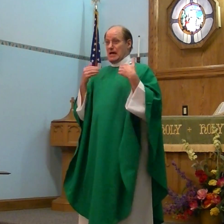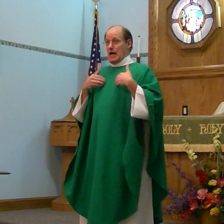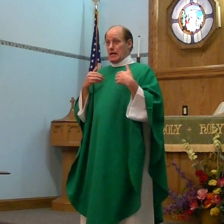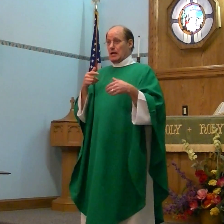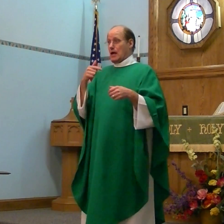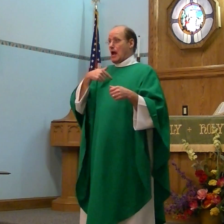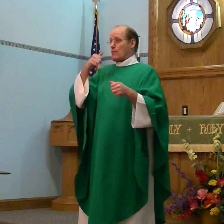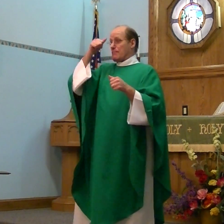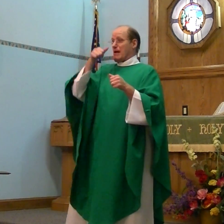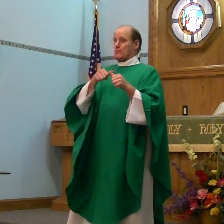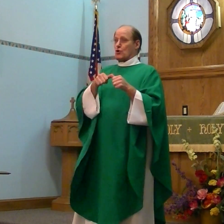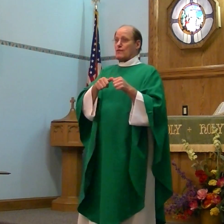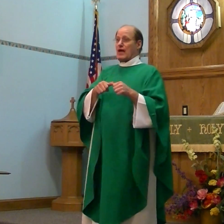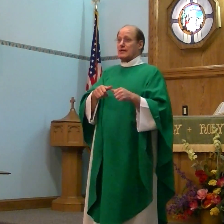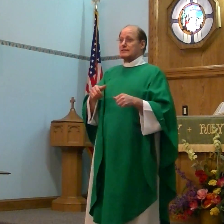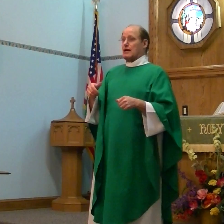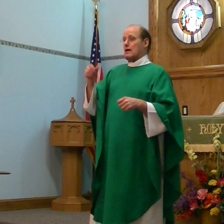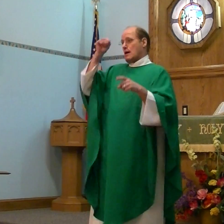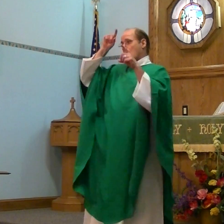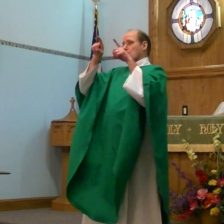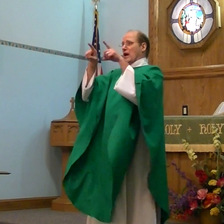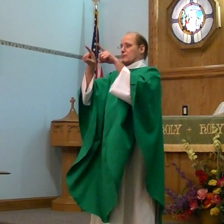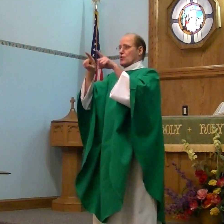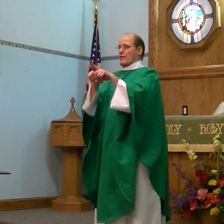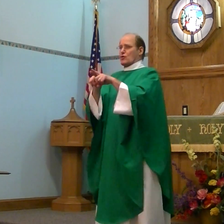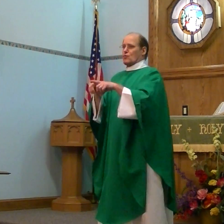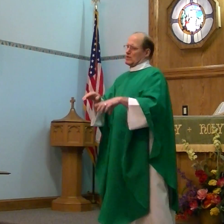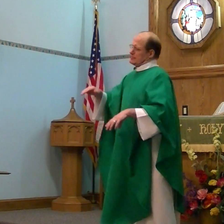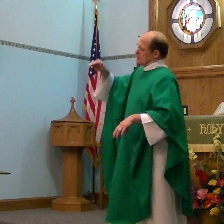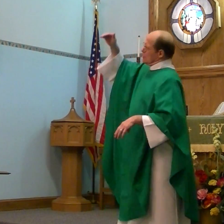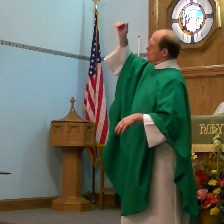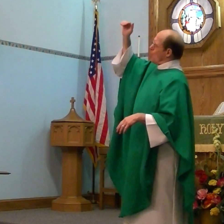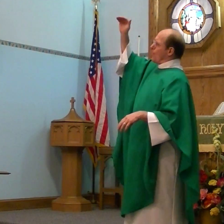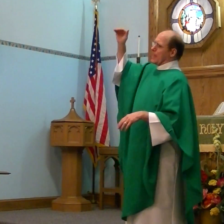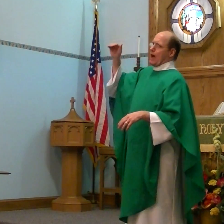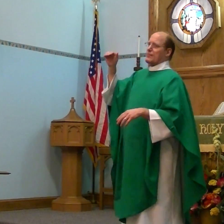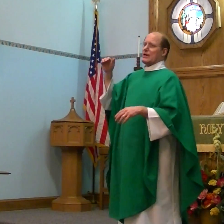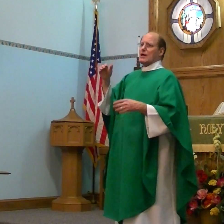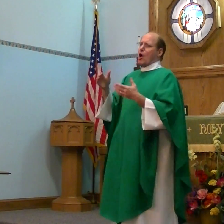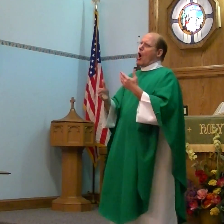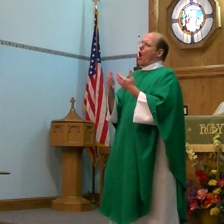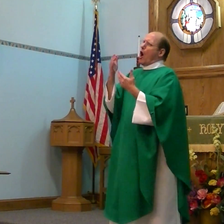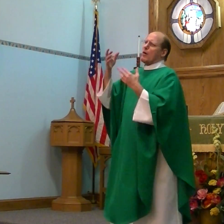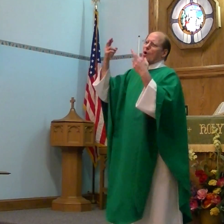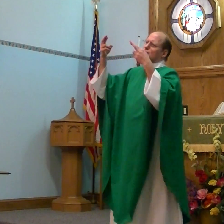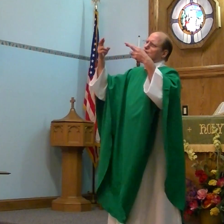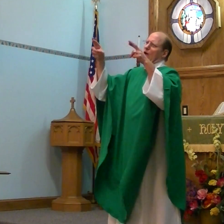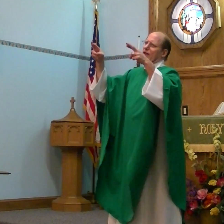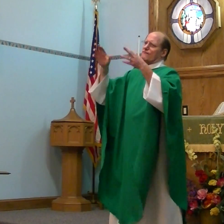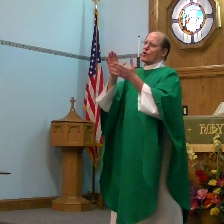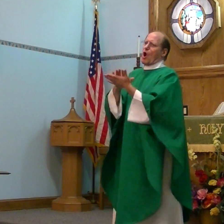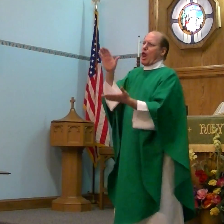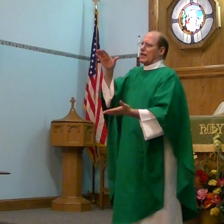young, I remember that my brother was growing up, almost ready for college.